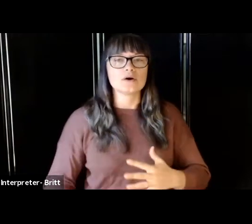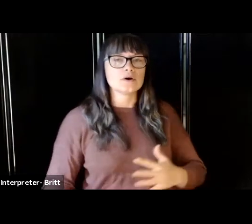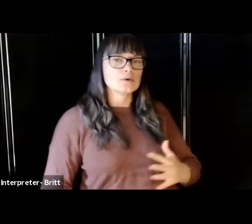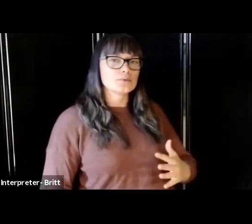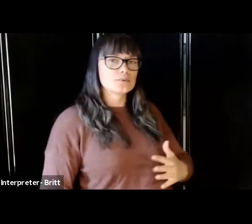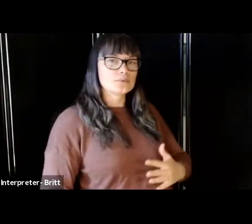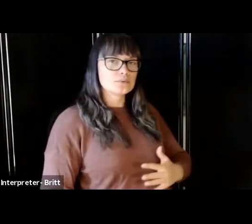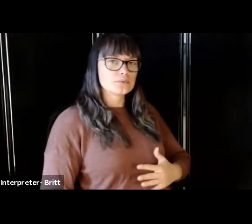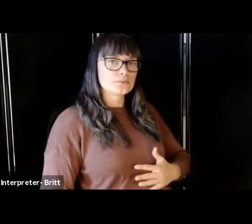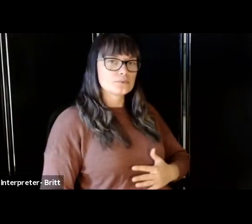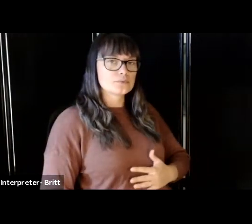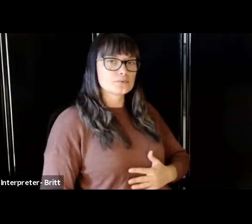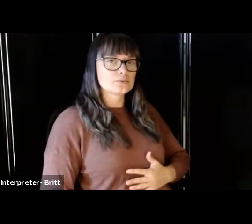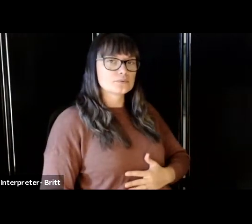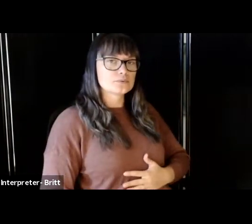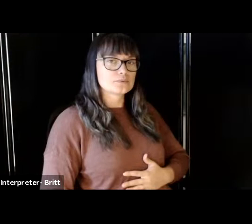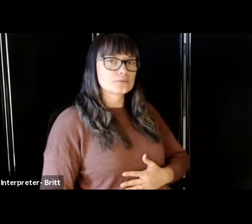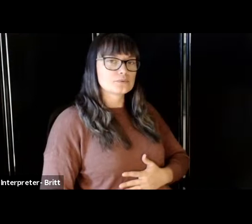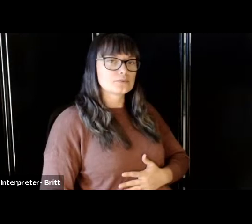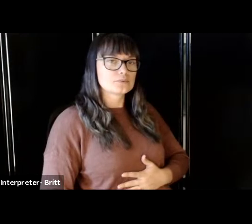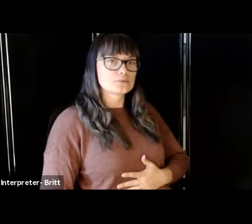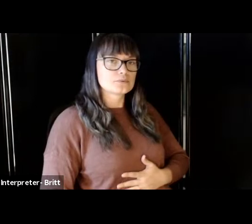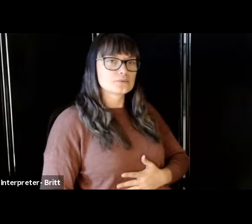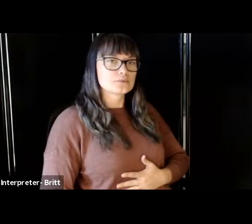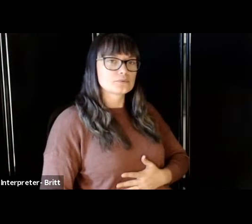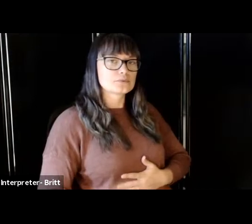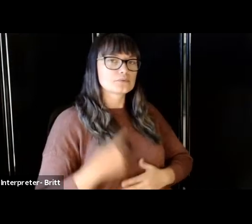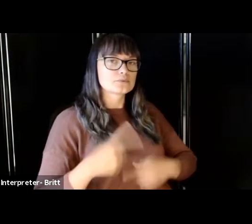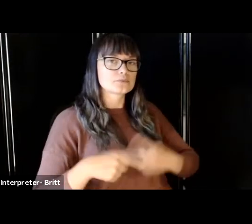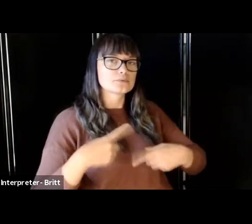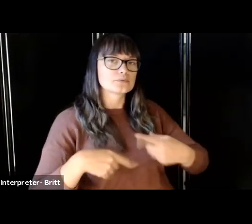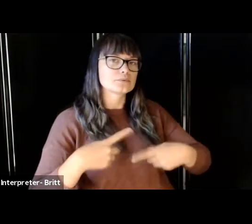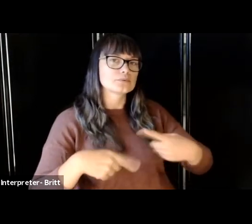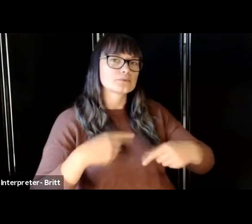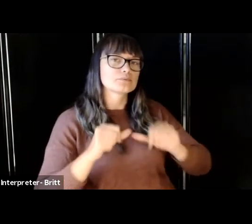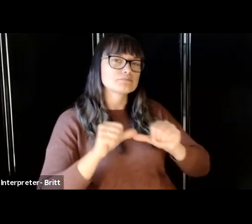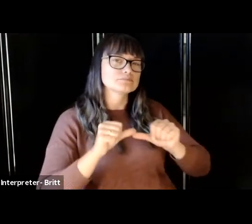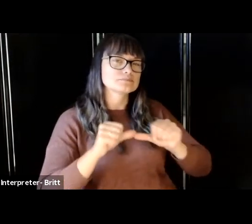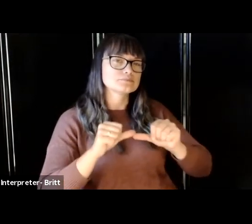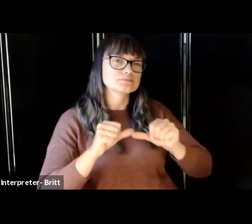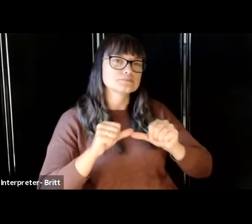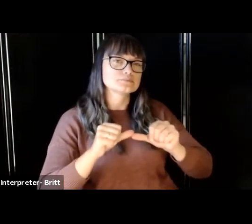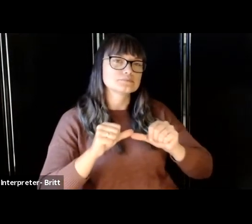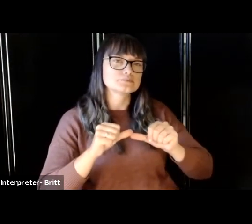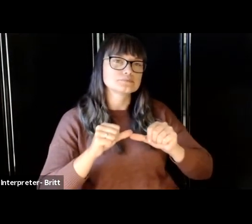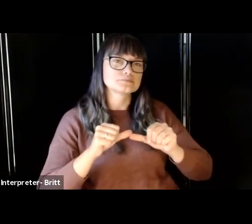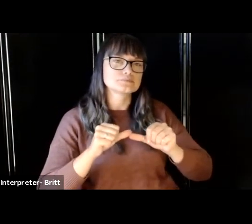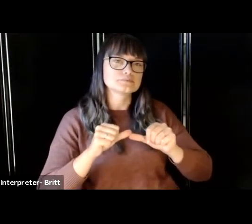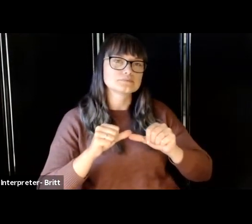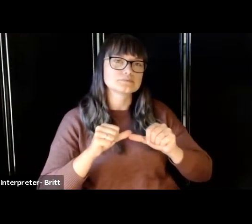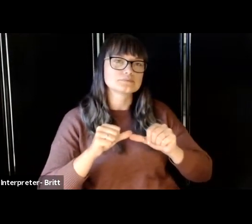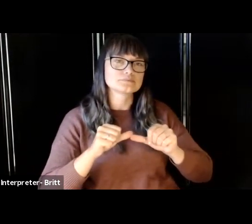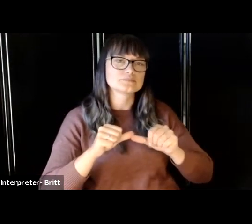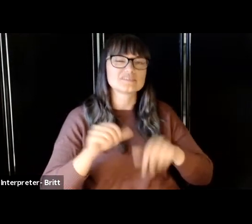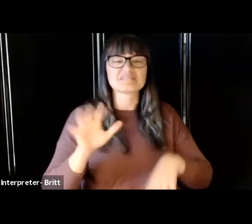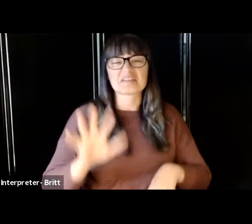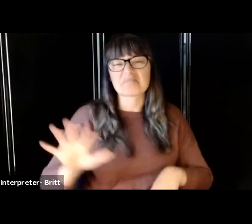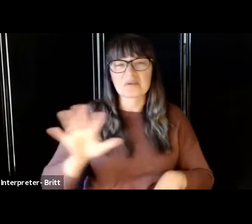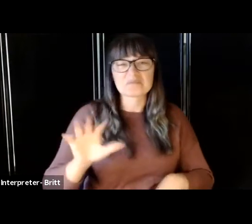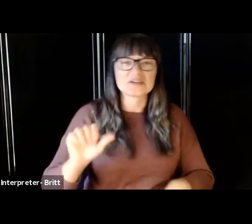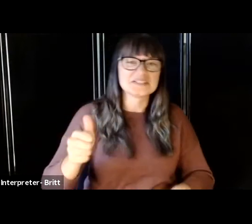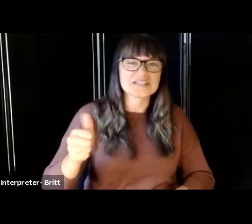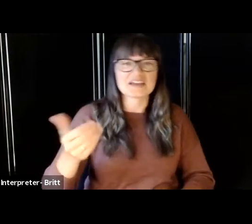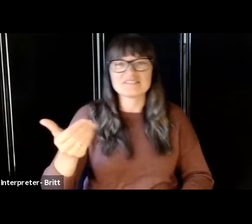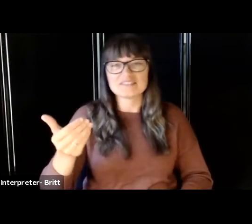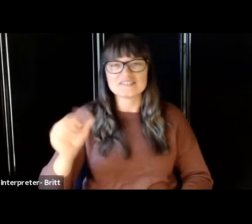stomach is gonna be pulling in because that is where your air is coming from. And you're gonna go, and you're gonna go, and you're gonna go, and say that's like 10 seconds. Then the